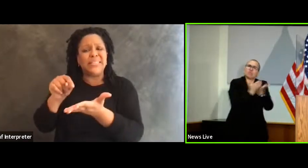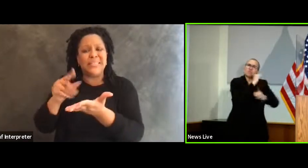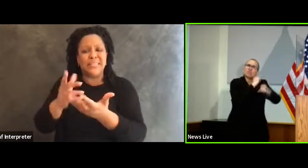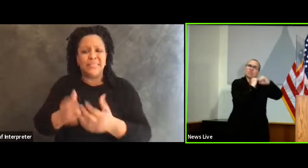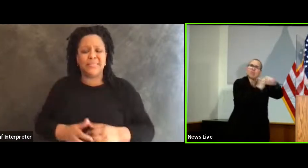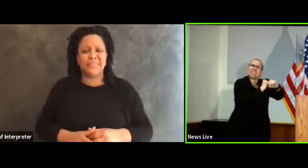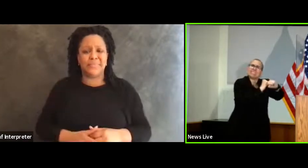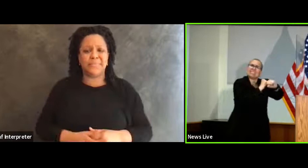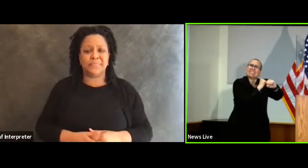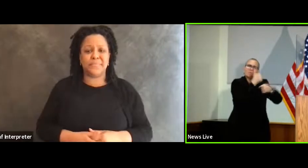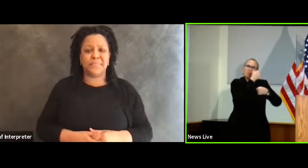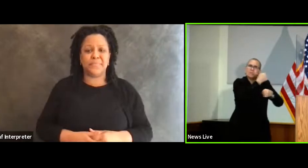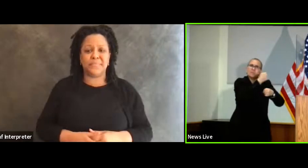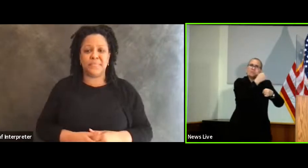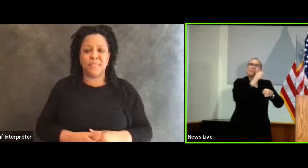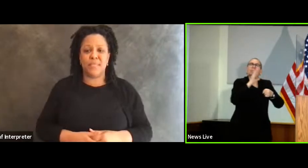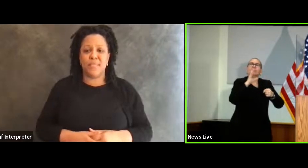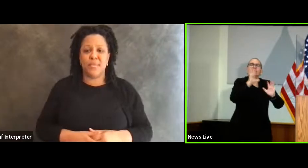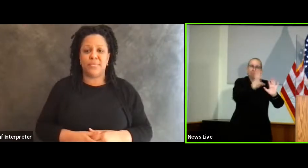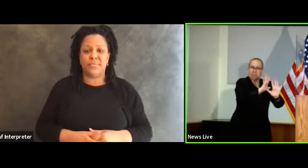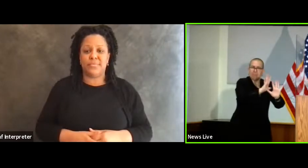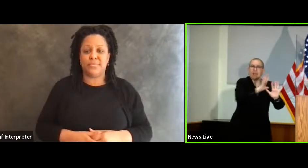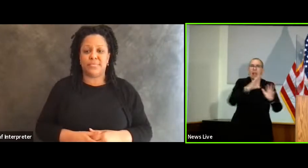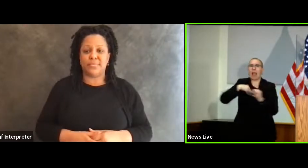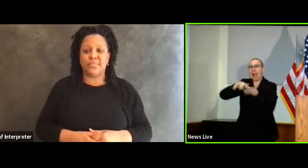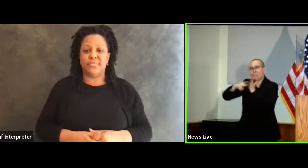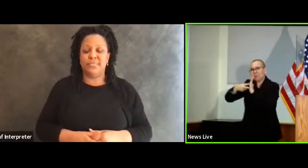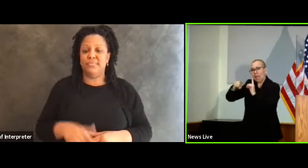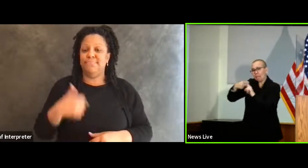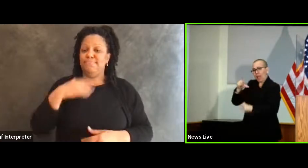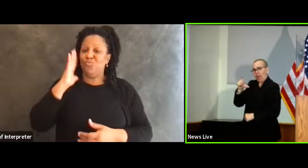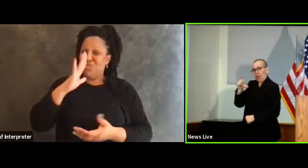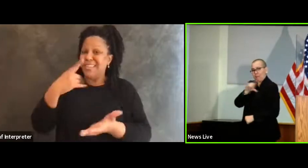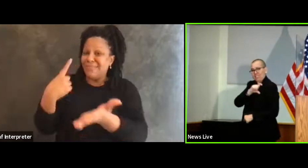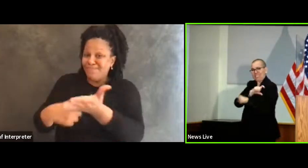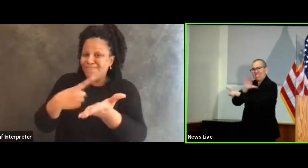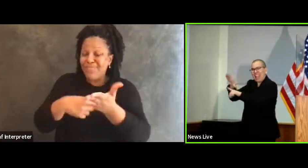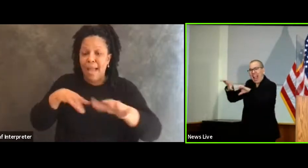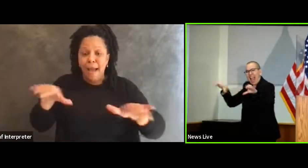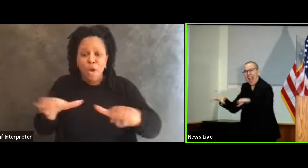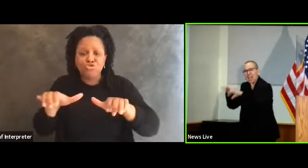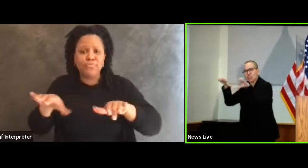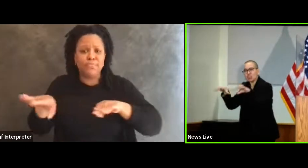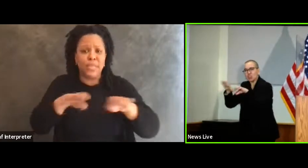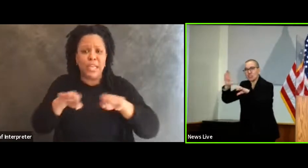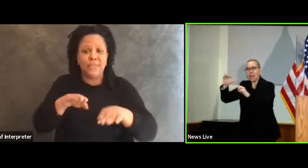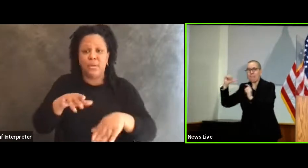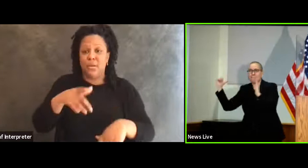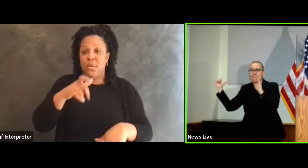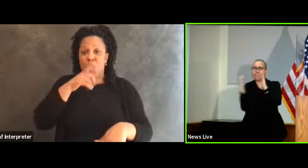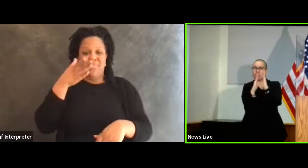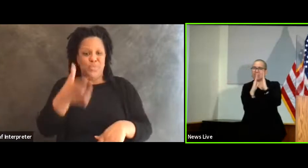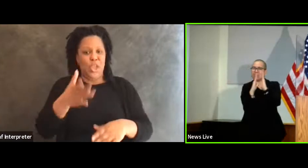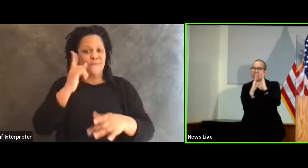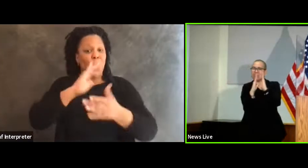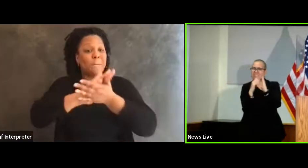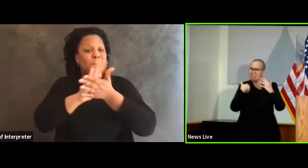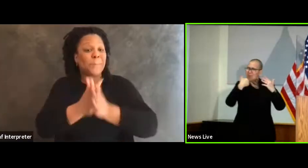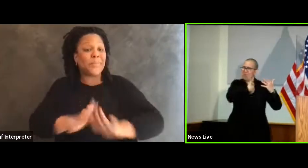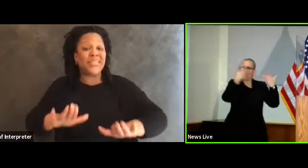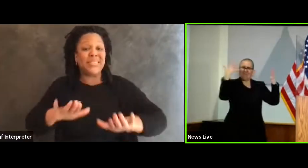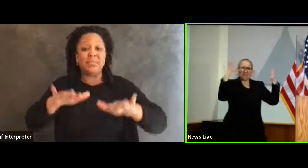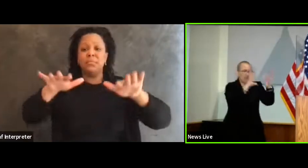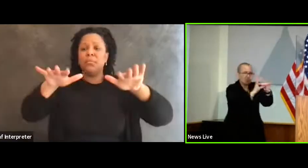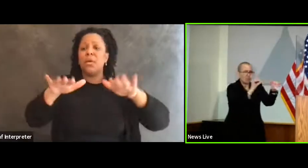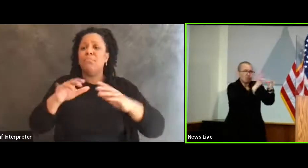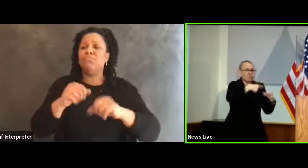talk about conduct of folks who are there to hold the peace, but it's also going to go in, and we saw this happen, that there